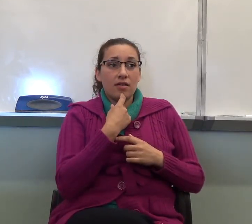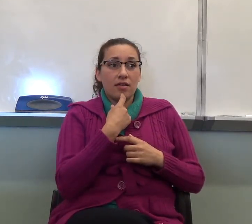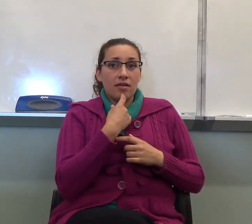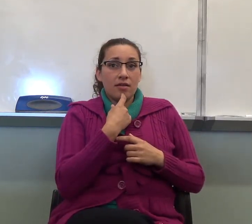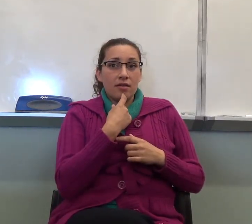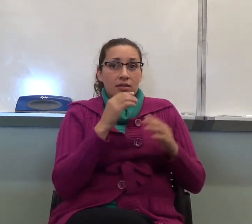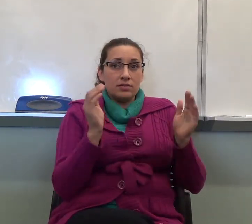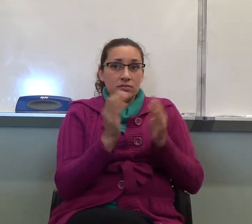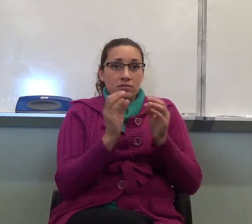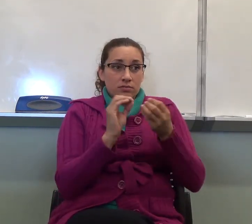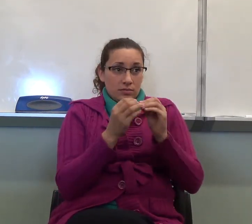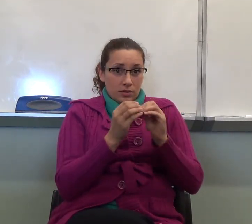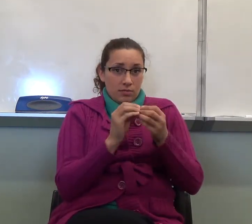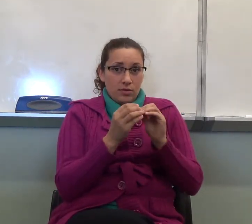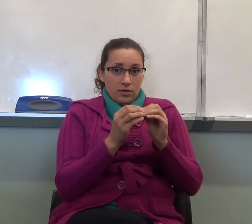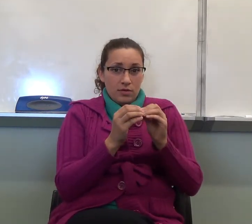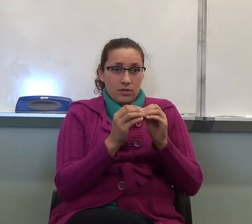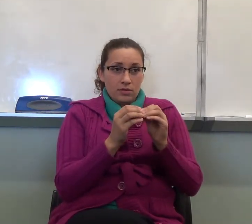smaller one actually is the -5.